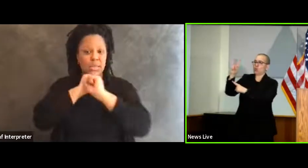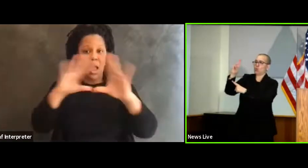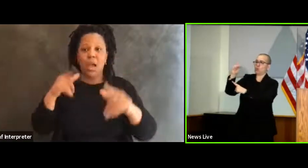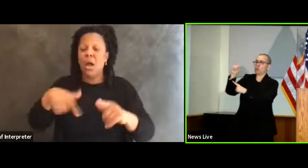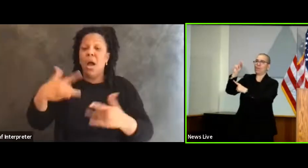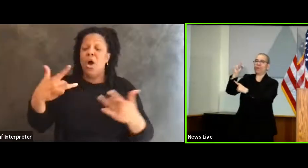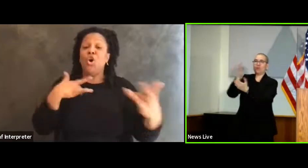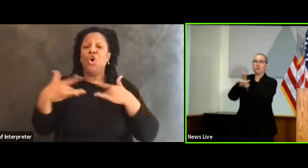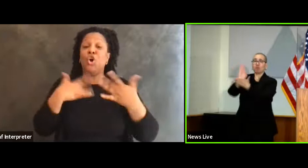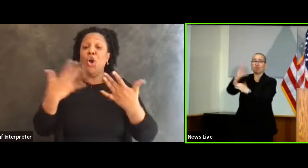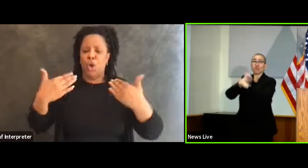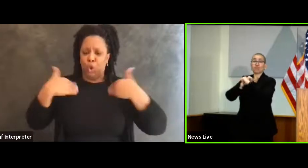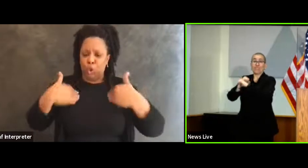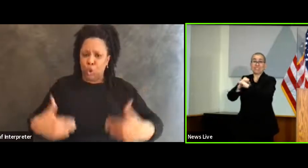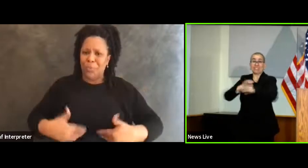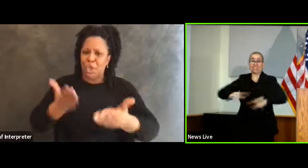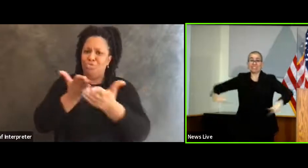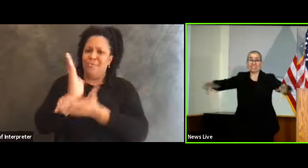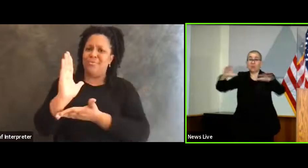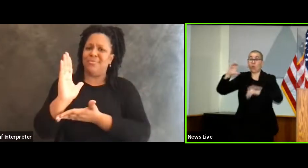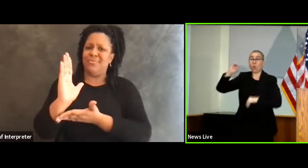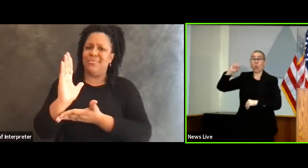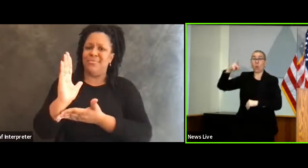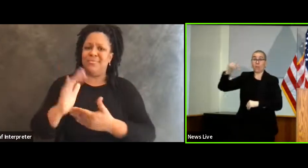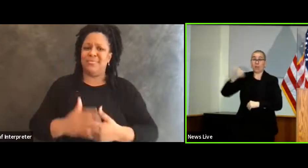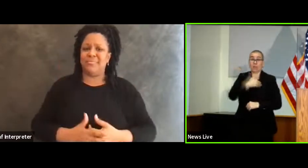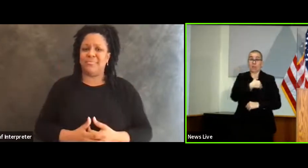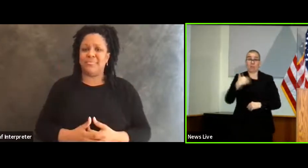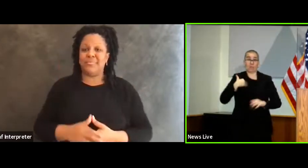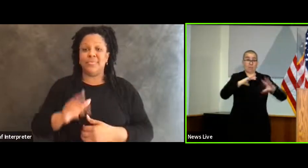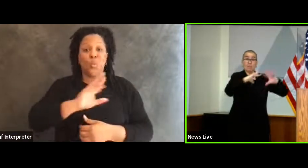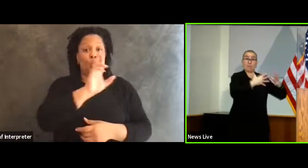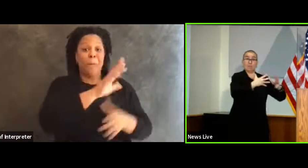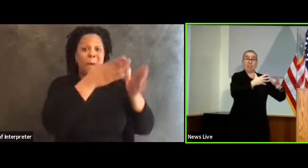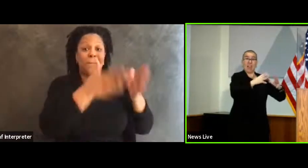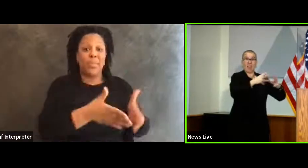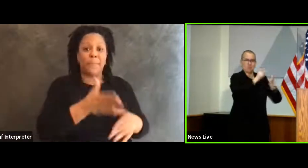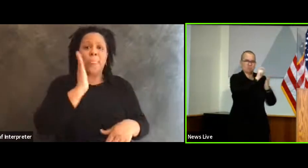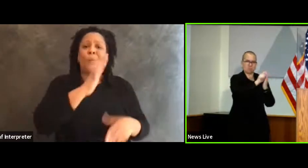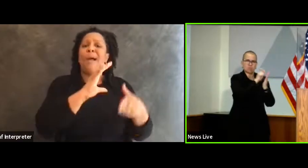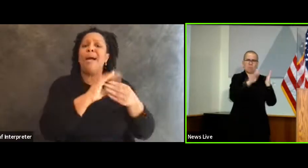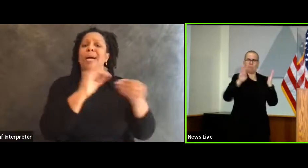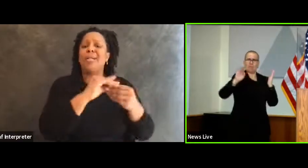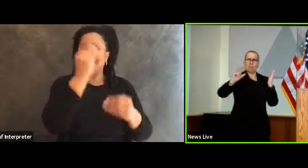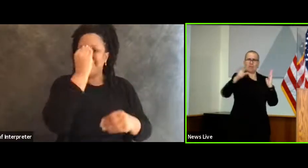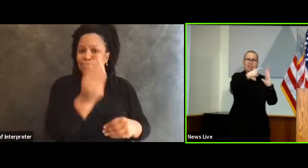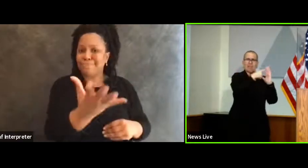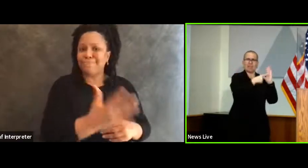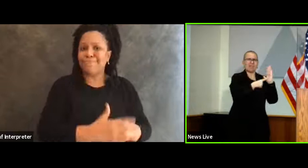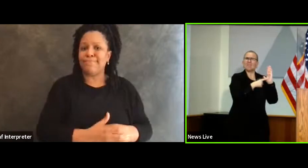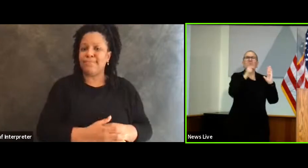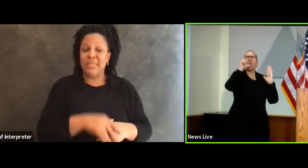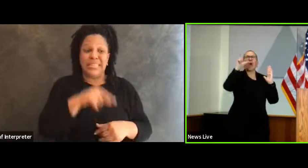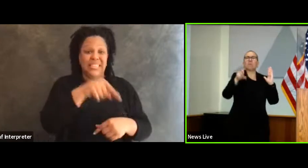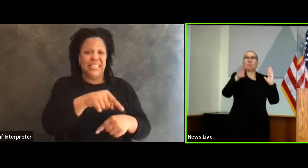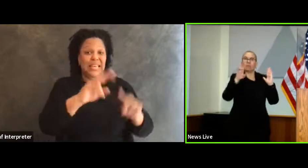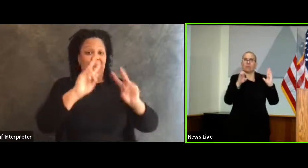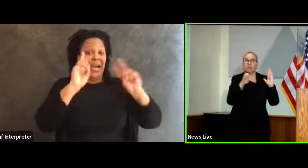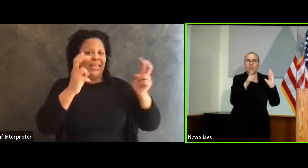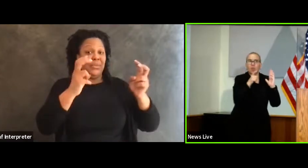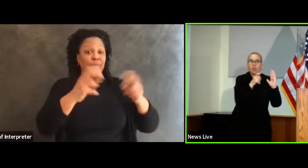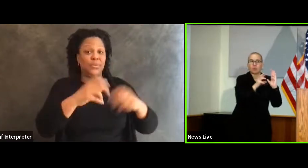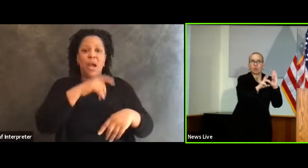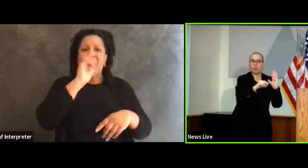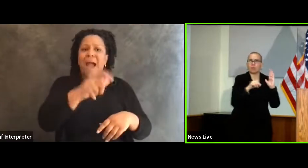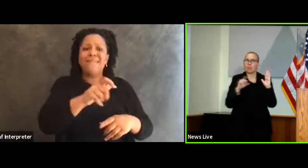the House who voted out the provisions in this bill will tell you this issue doesn't have to be partisan. Police from Post and